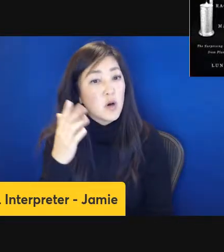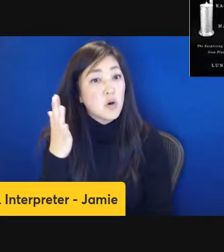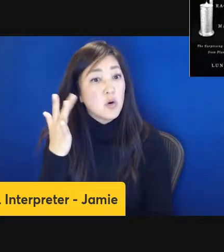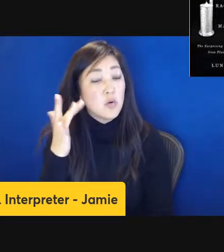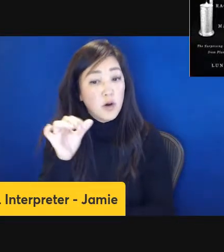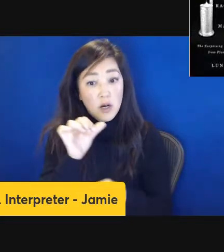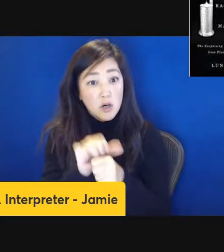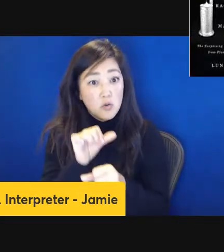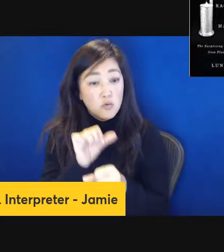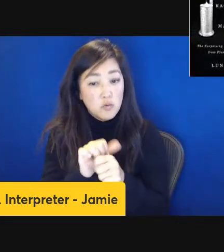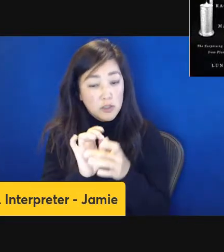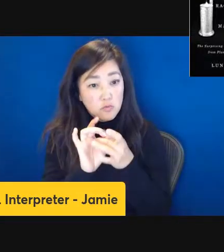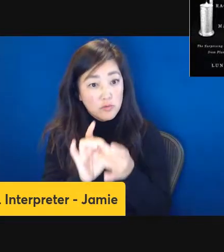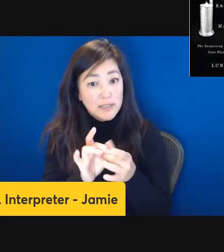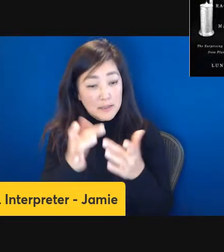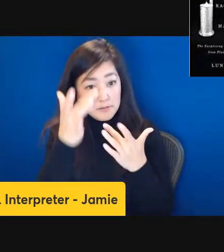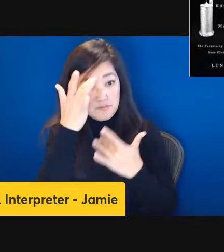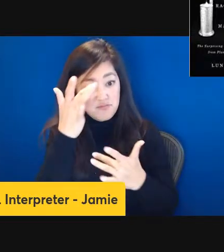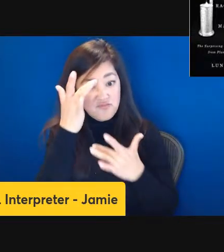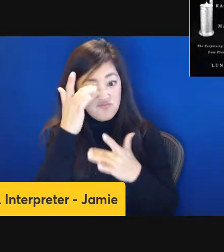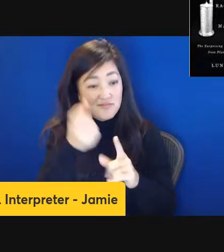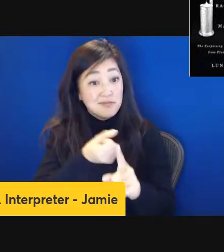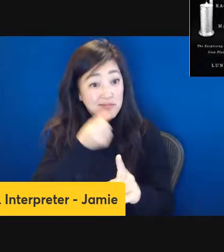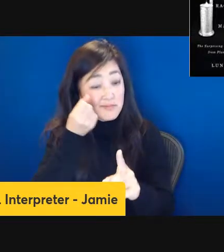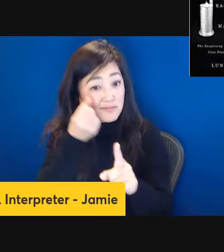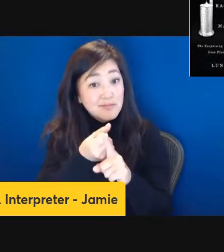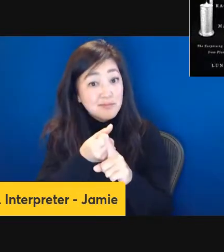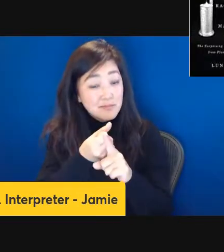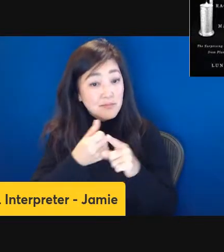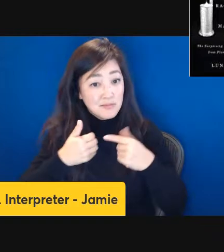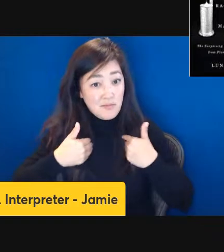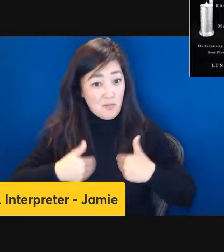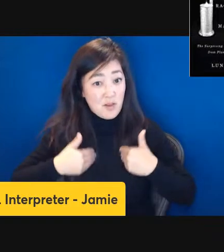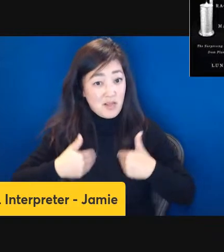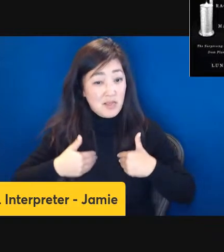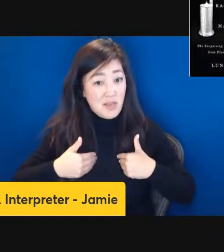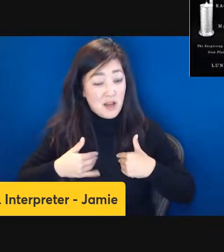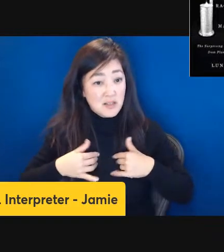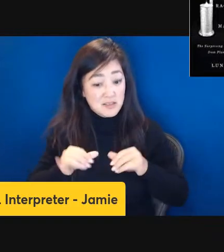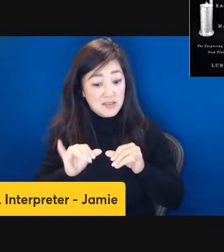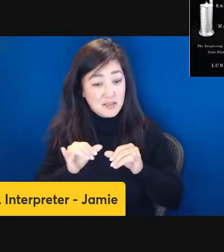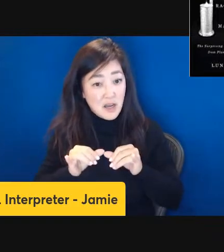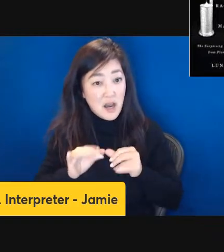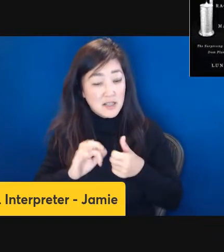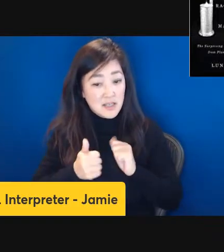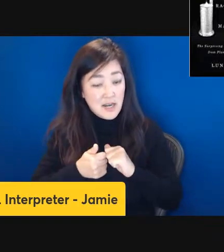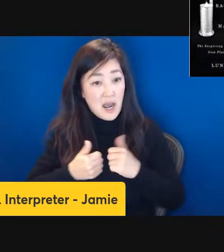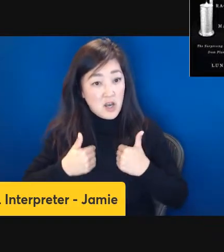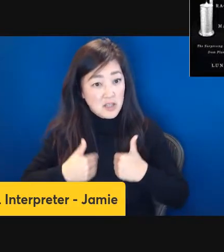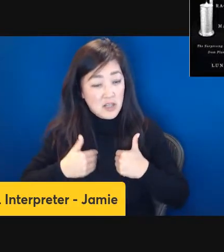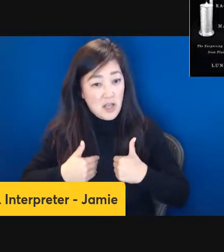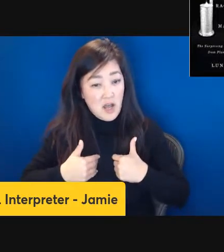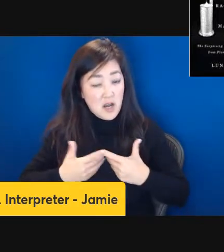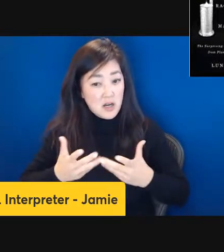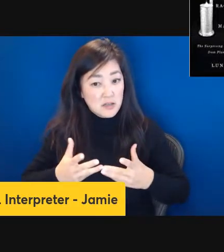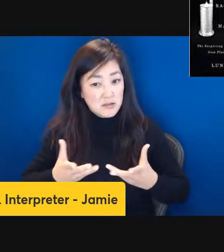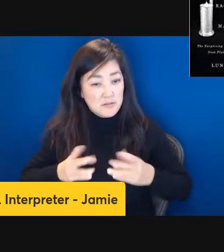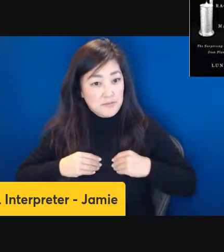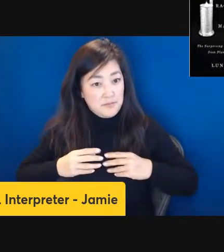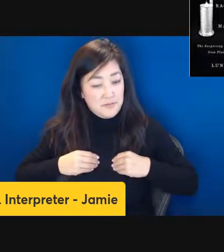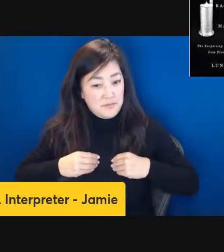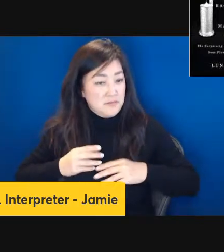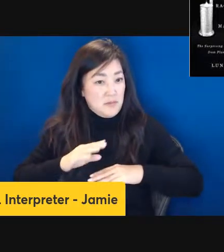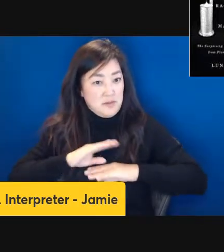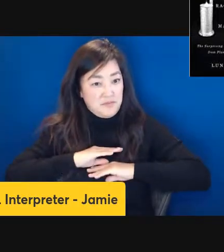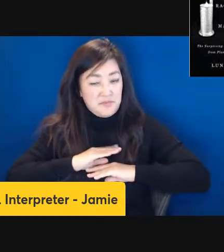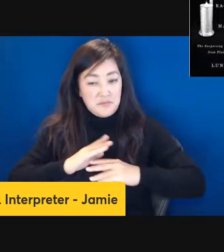work-related illness affects lung capacity, and this has been illustrated in many people. There's